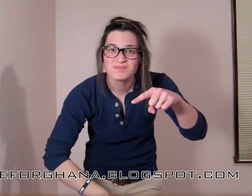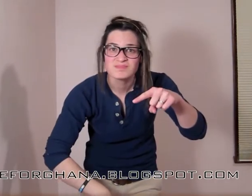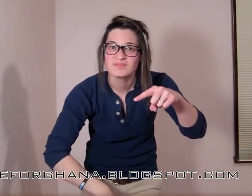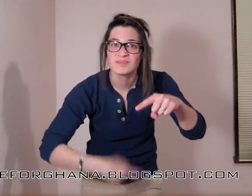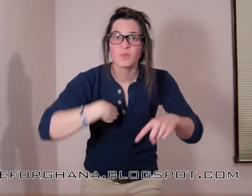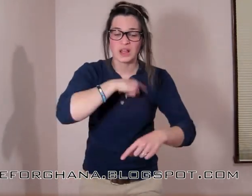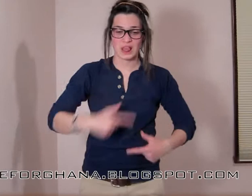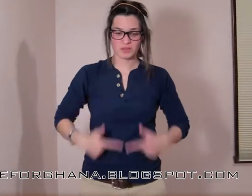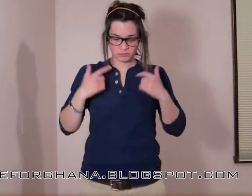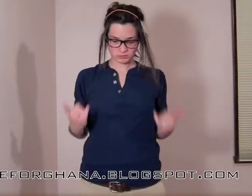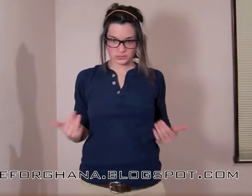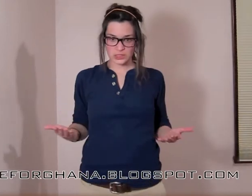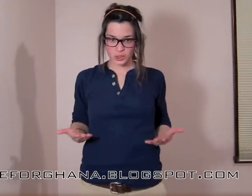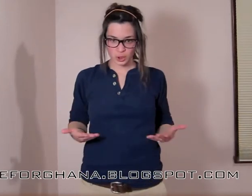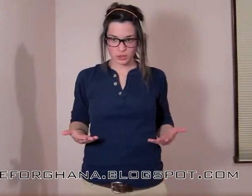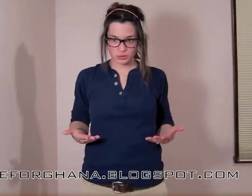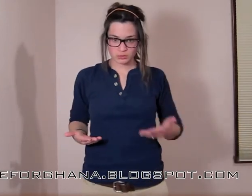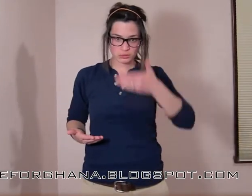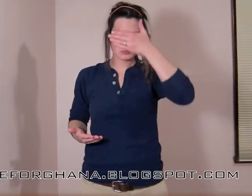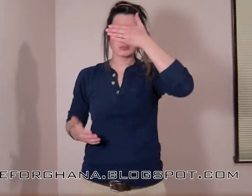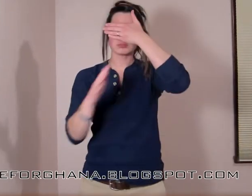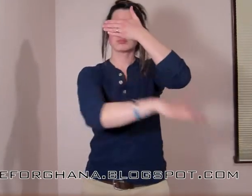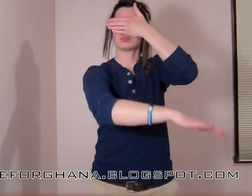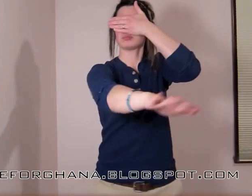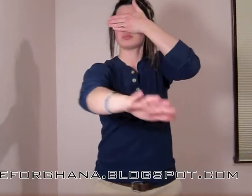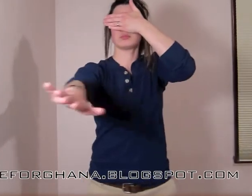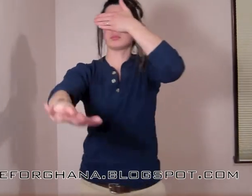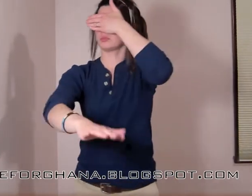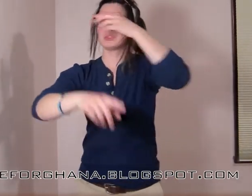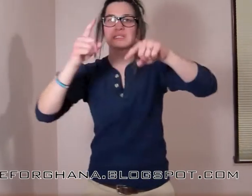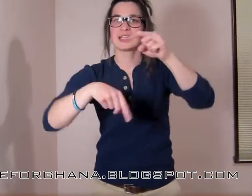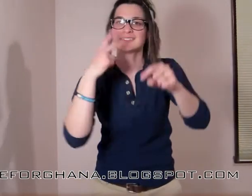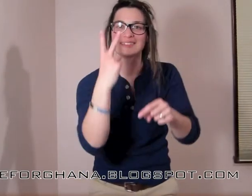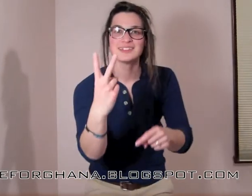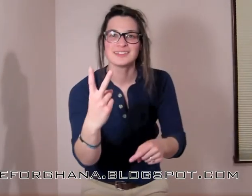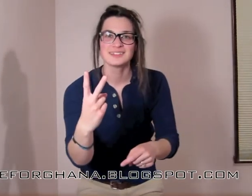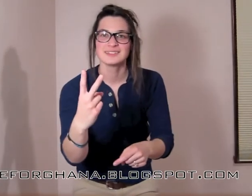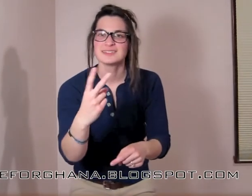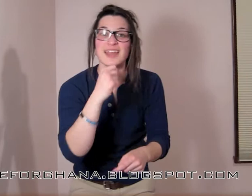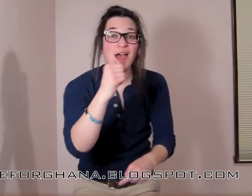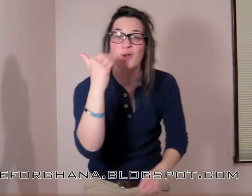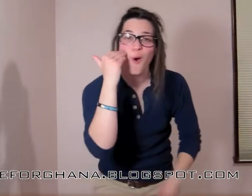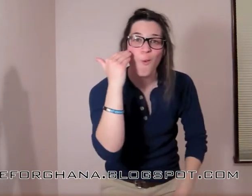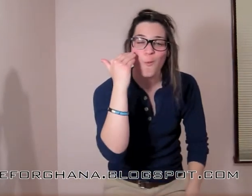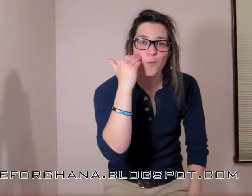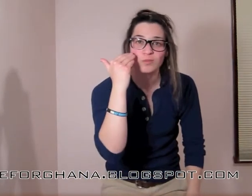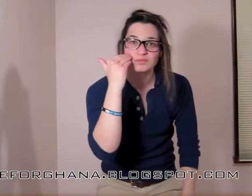future. We live here in the present, and we're blind to everything in front of us. We can't see it. We don't